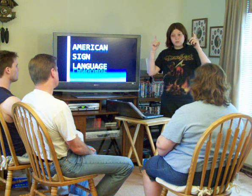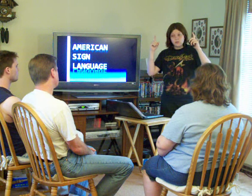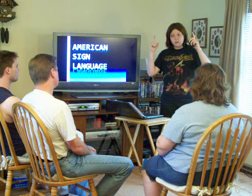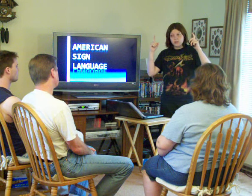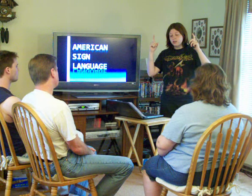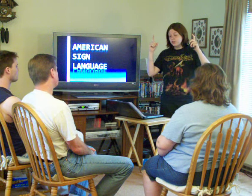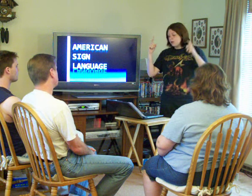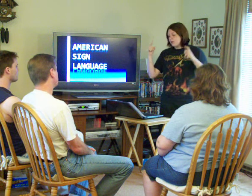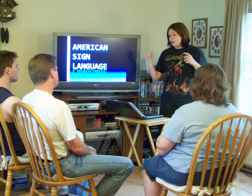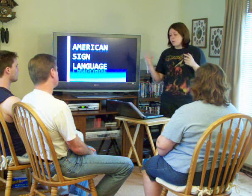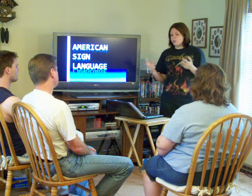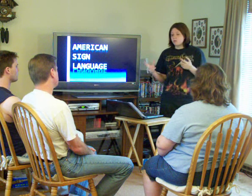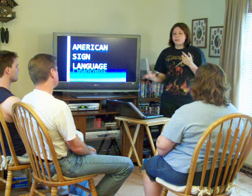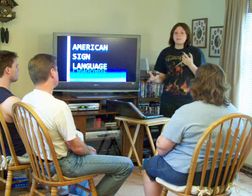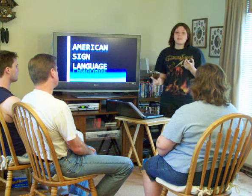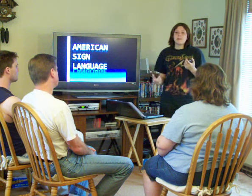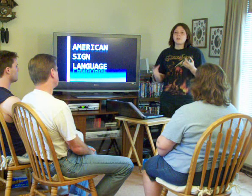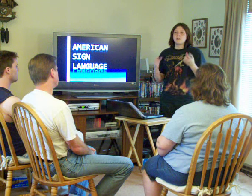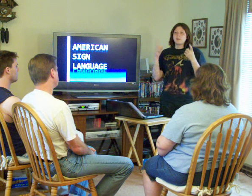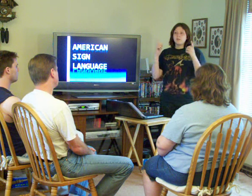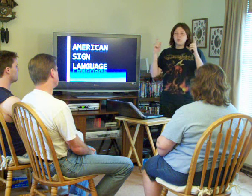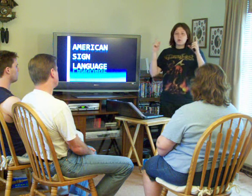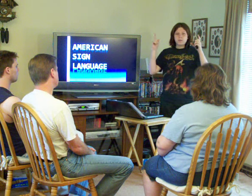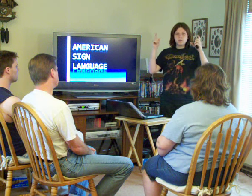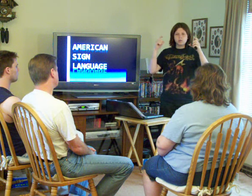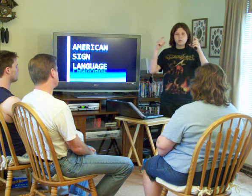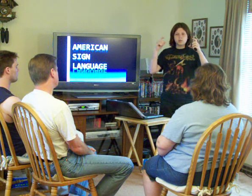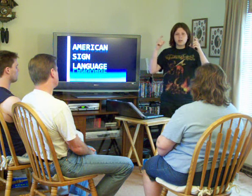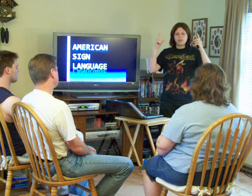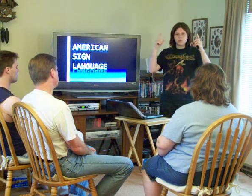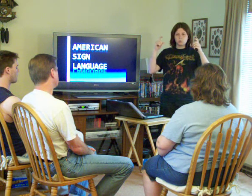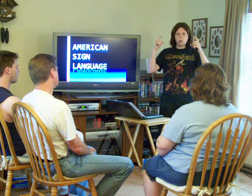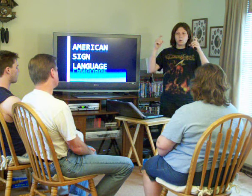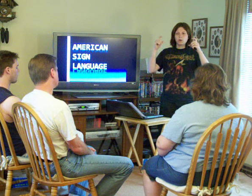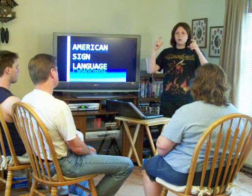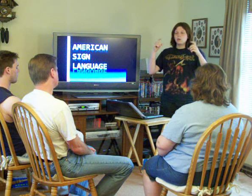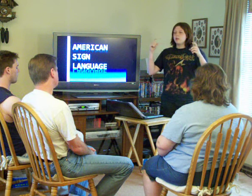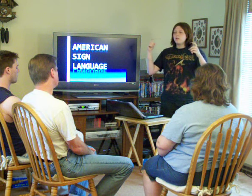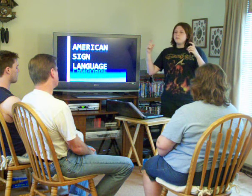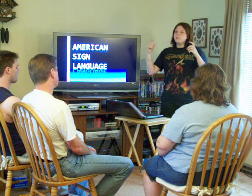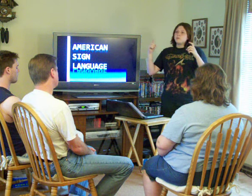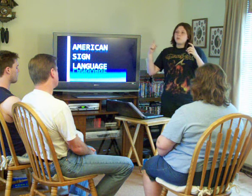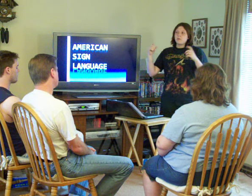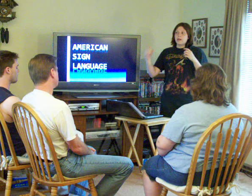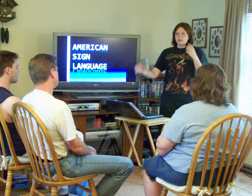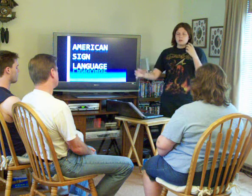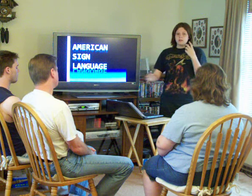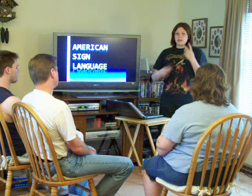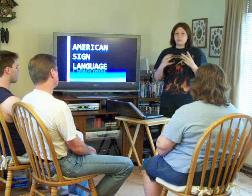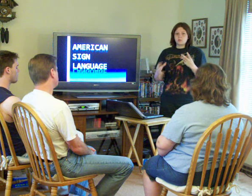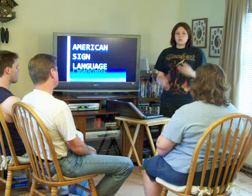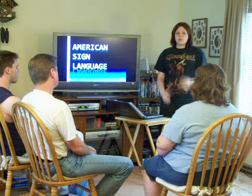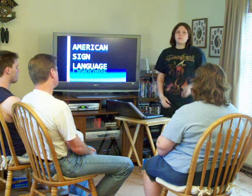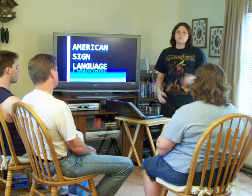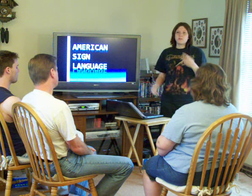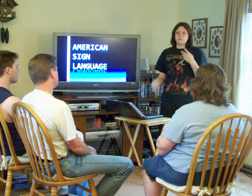ceiling. In order to make a statement, your eyebrows squint together, they're lowered. So that helps to show the difference. And if you're just